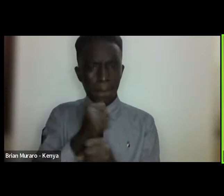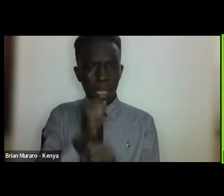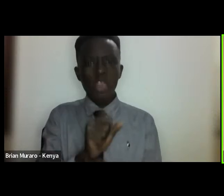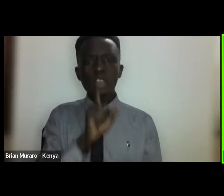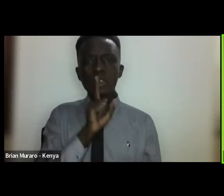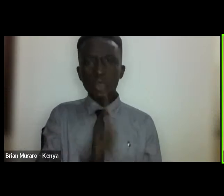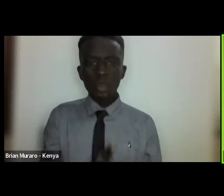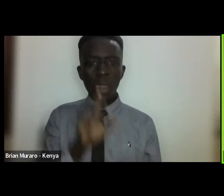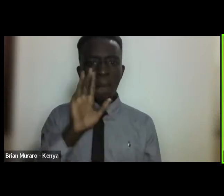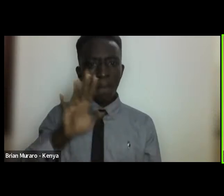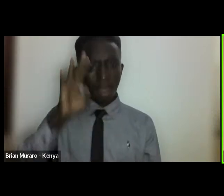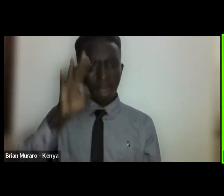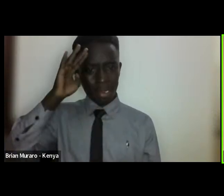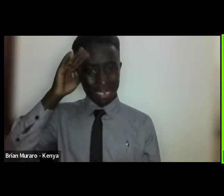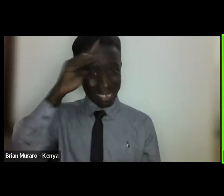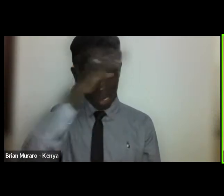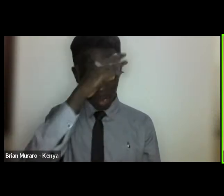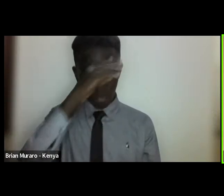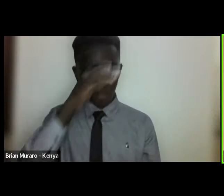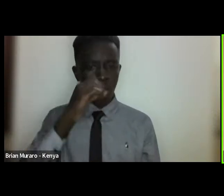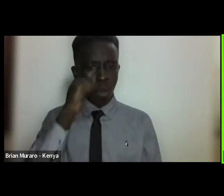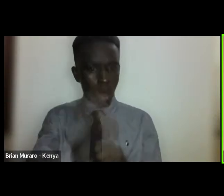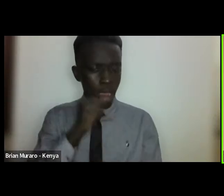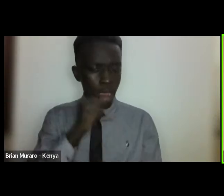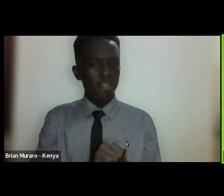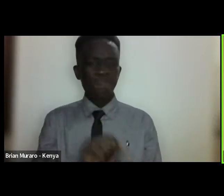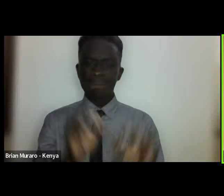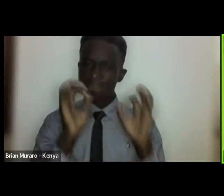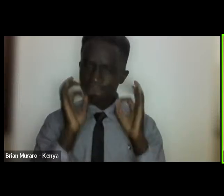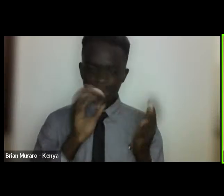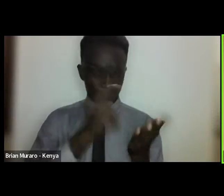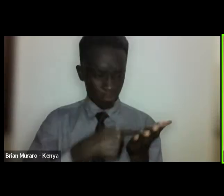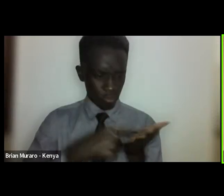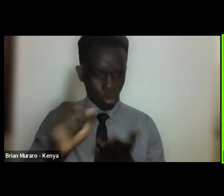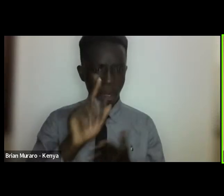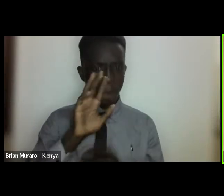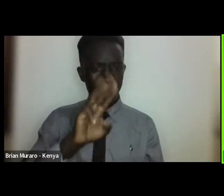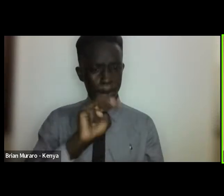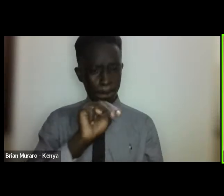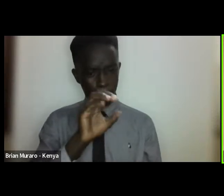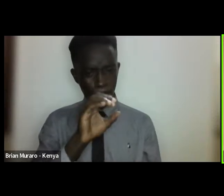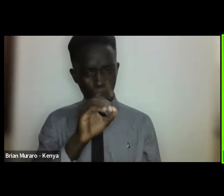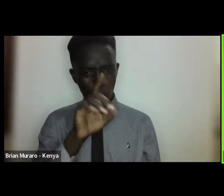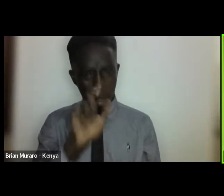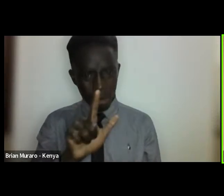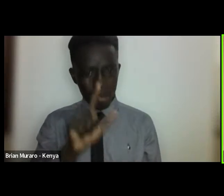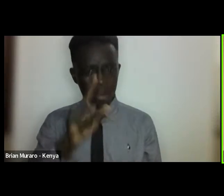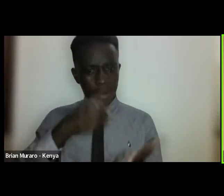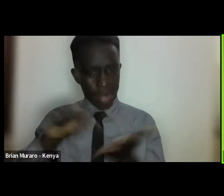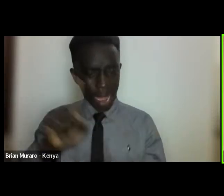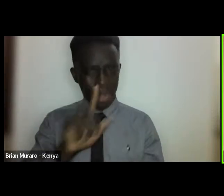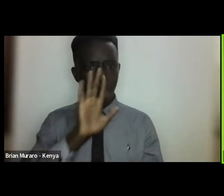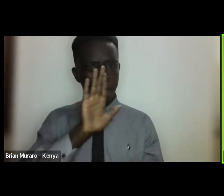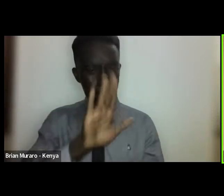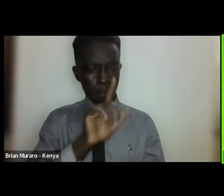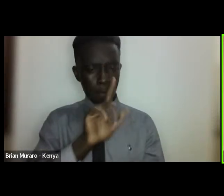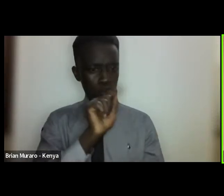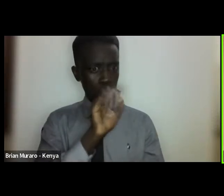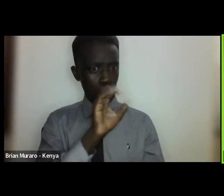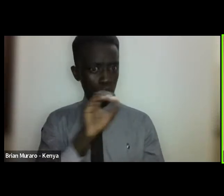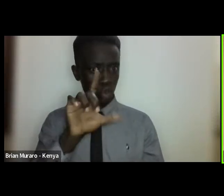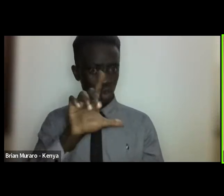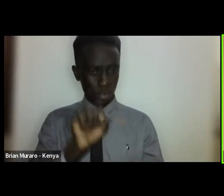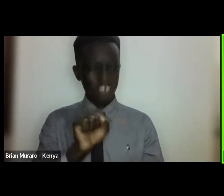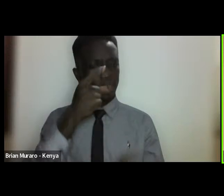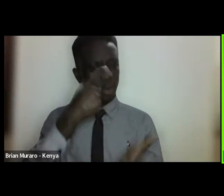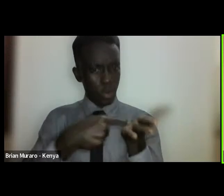your assumptions are right, your morals are right, your tools are right, and your practices are right. So